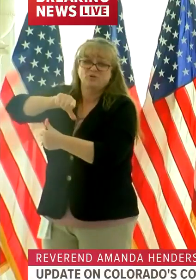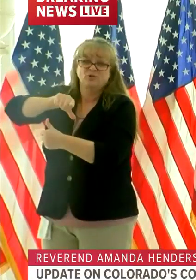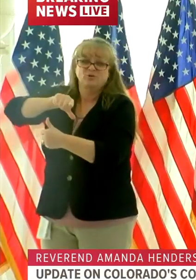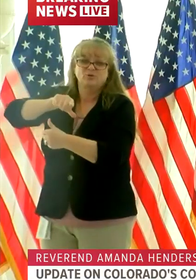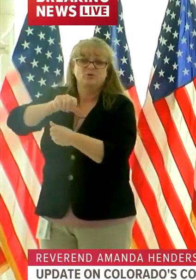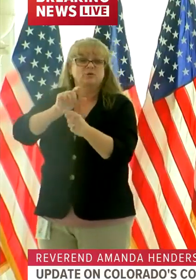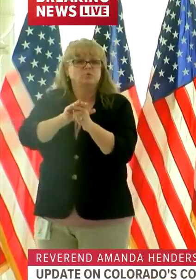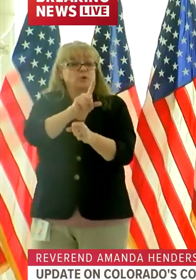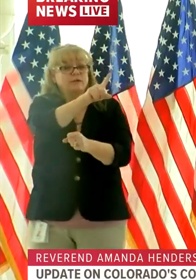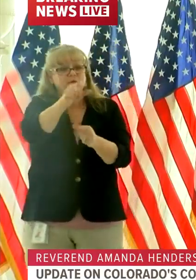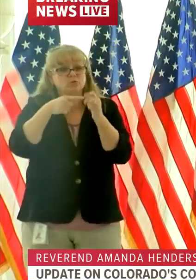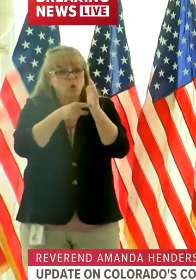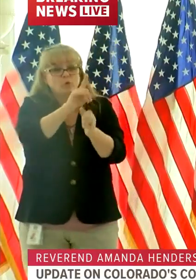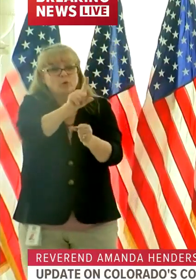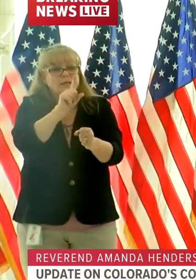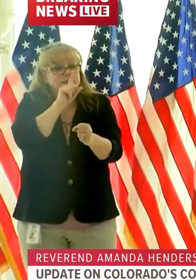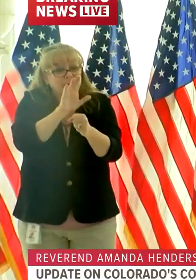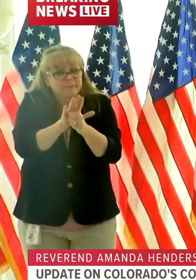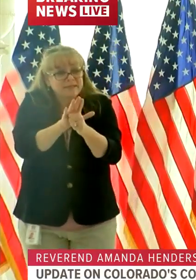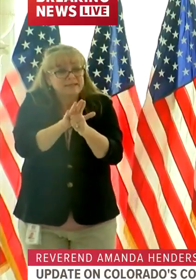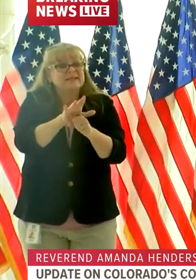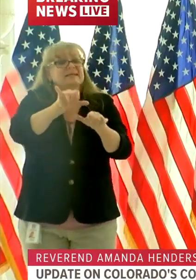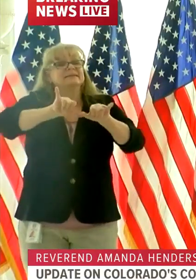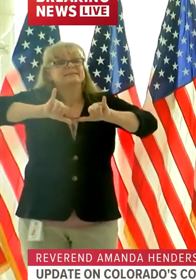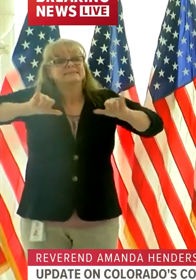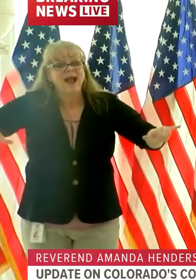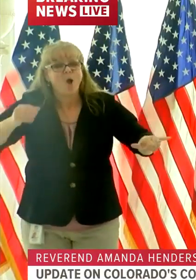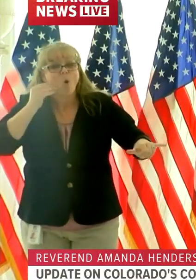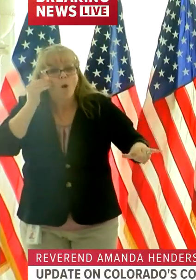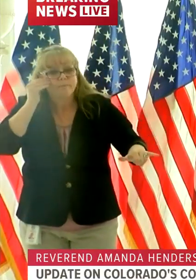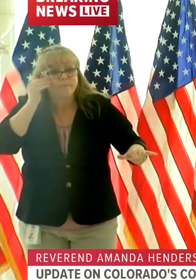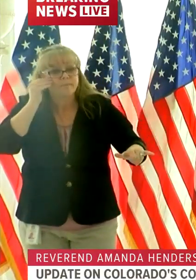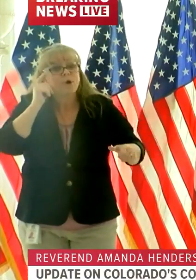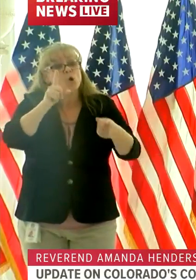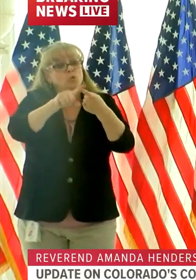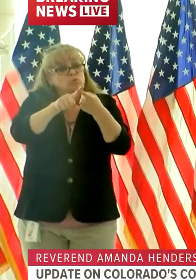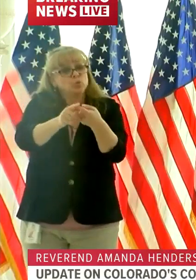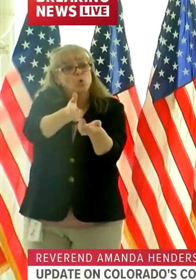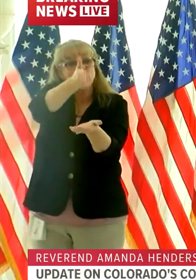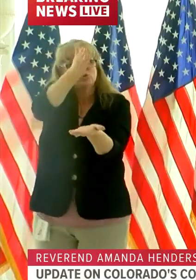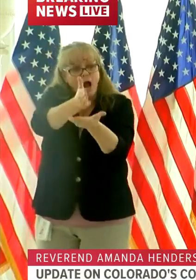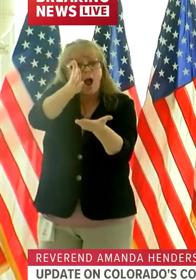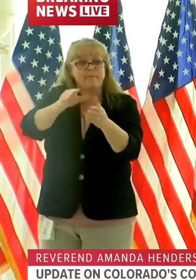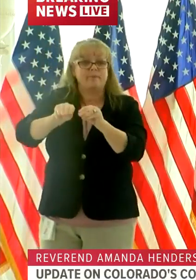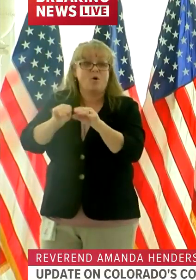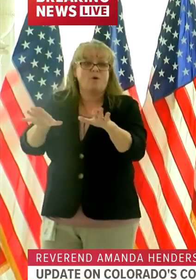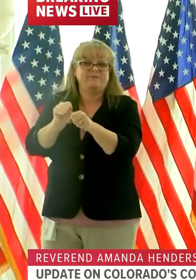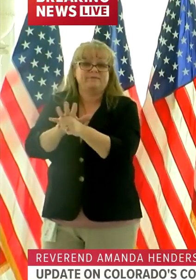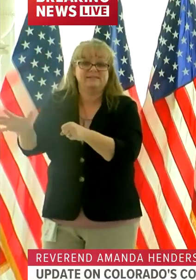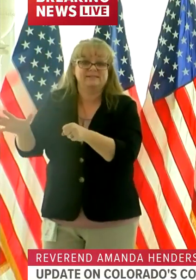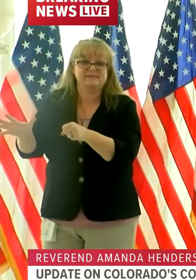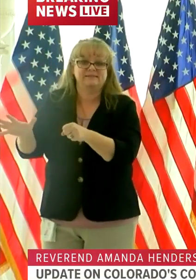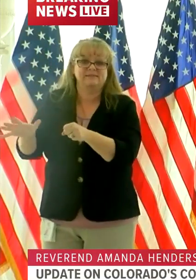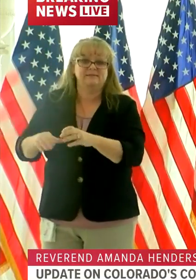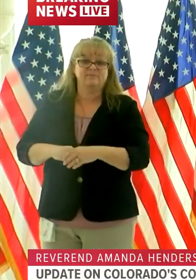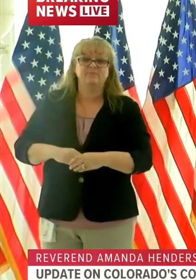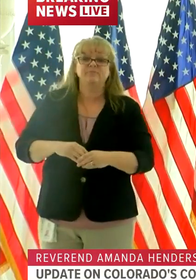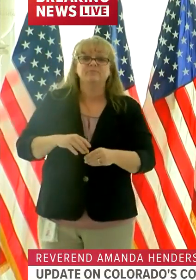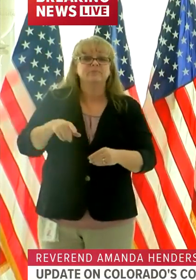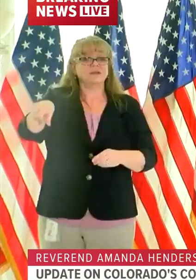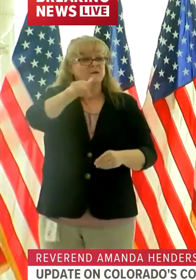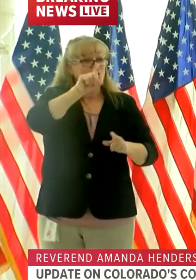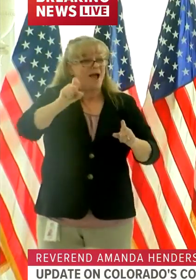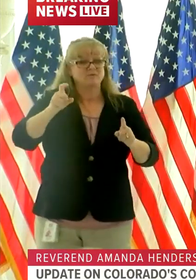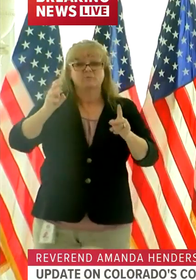stop the spread of COVID-19. This means staying home and finding innovative ways to mark our holy days.